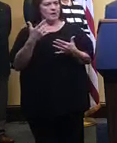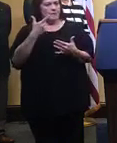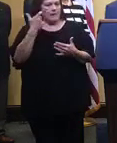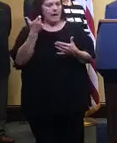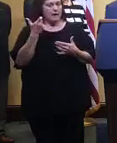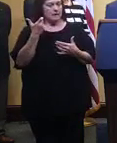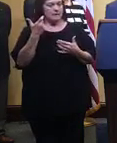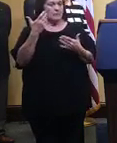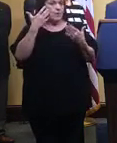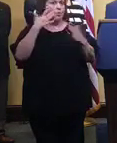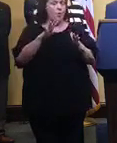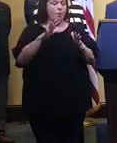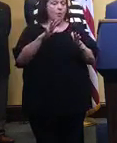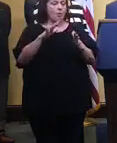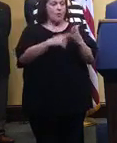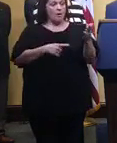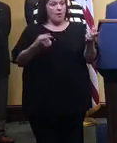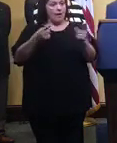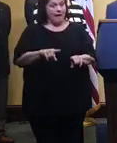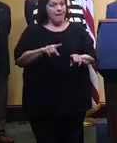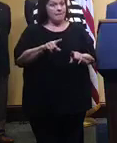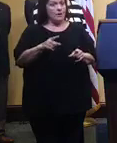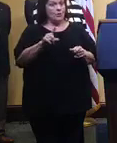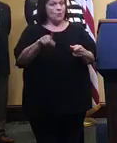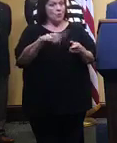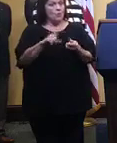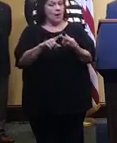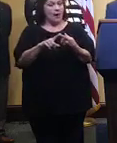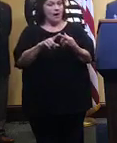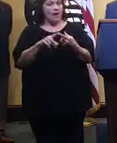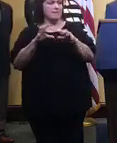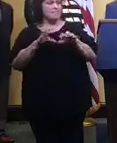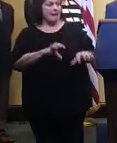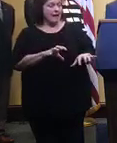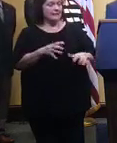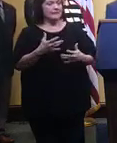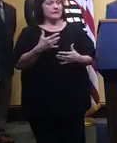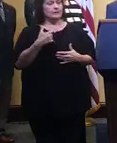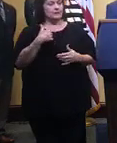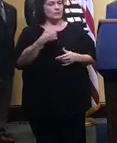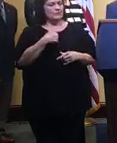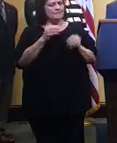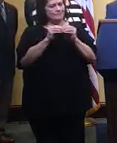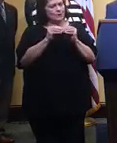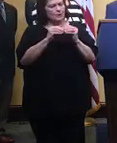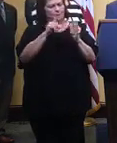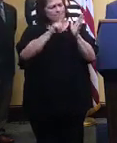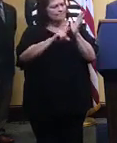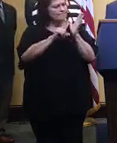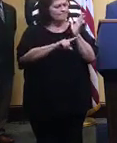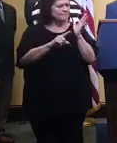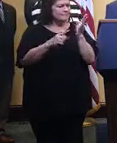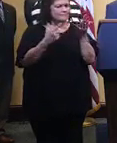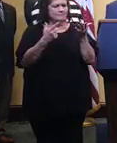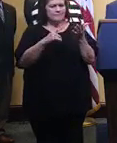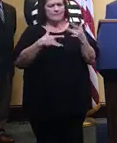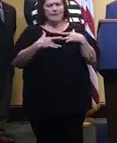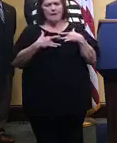invisible infrastructure. And we've been looking down and underground to look at the Sewage and Water